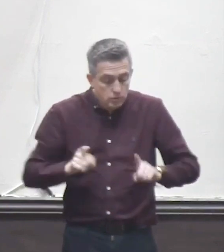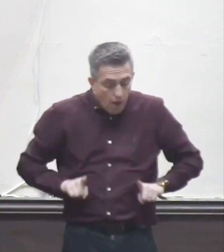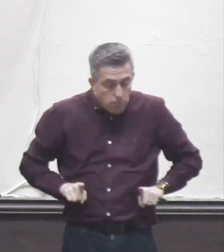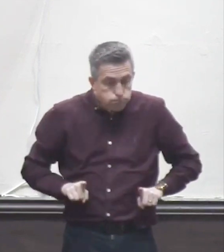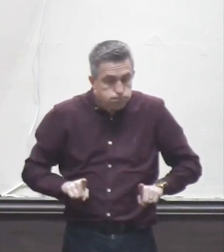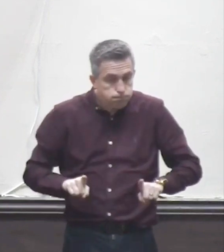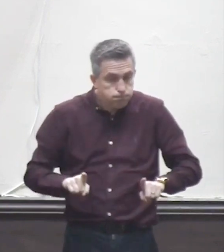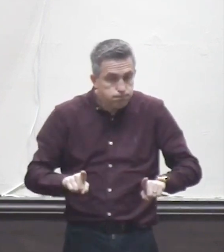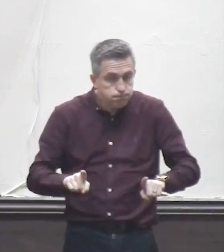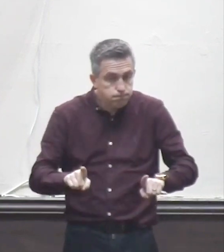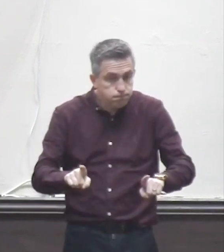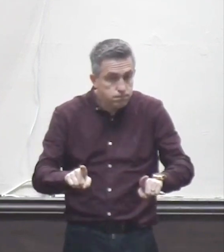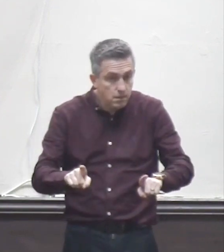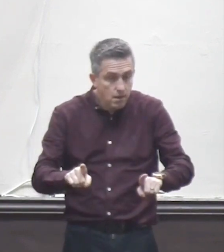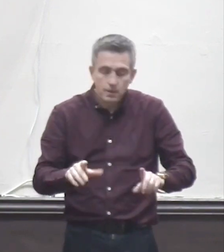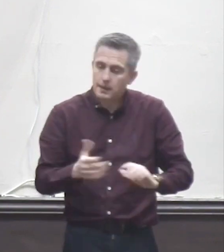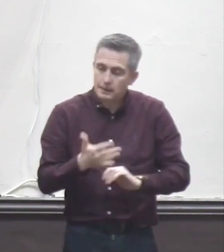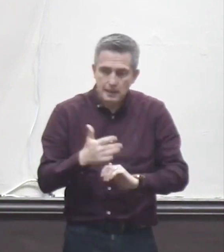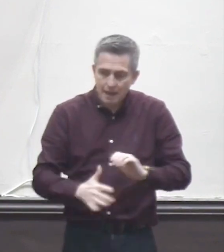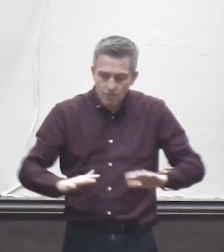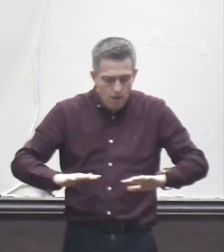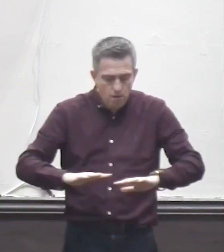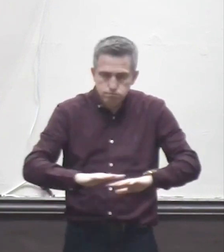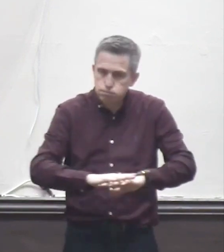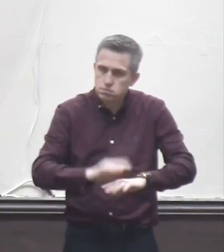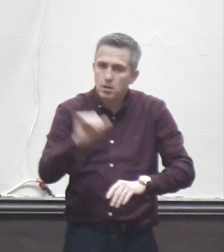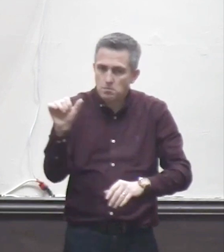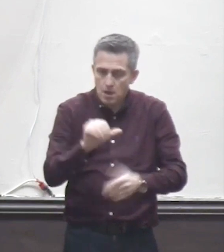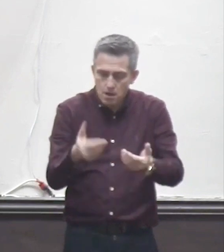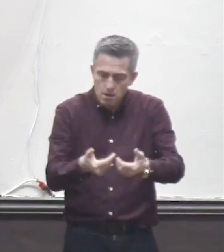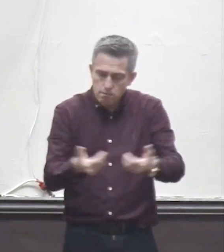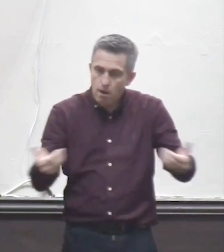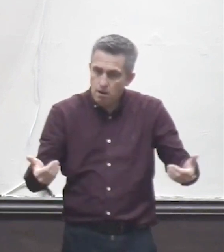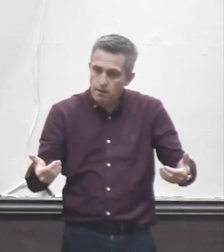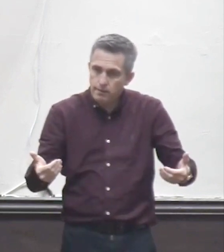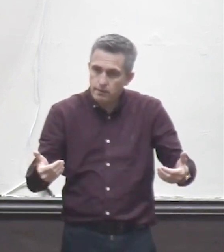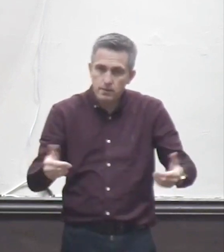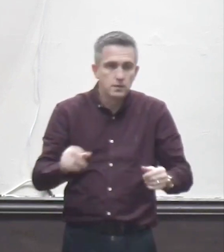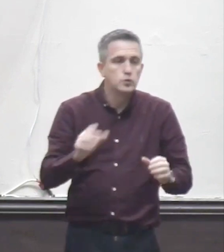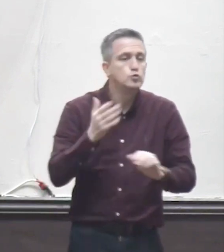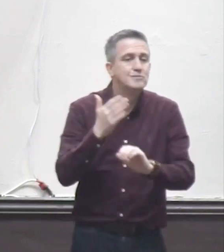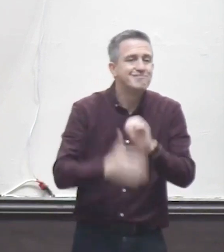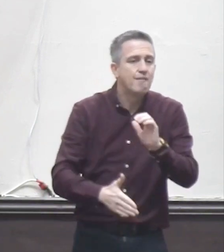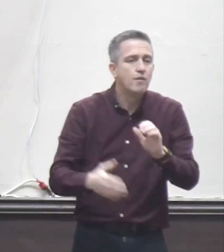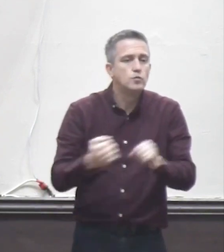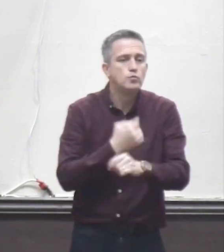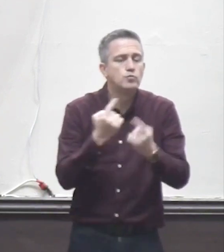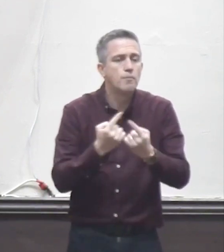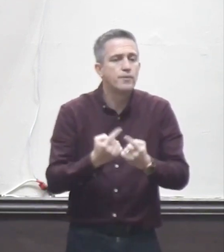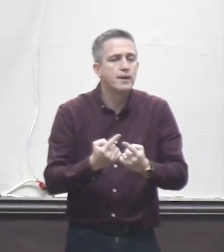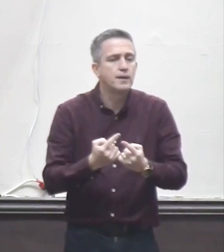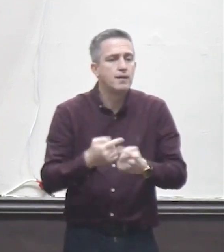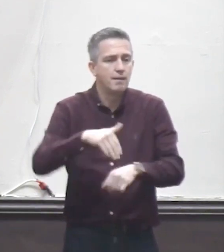very important the fact that we draw a line and understand that when it comes to our belief, we do not do anything that contradicts it. We do not